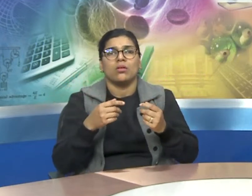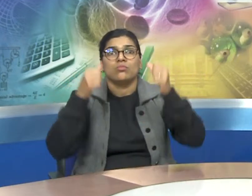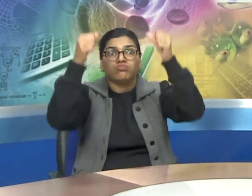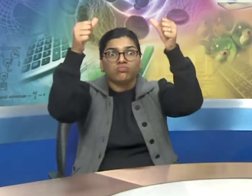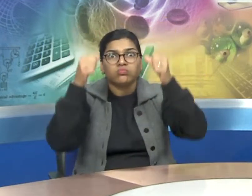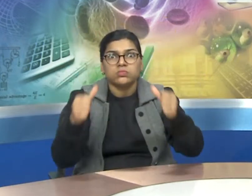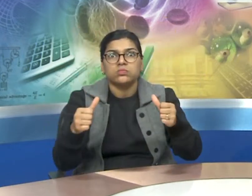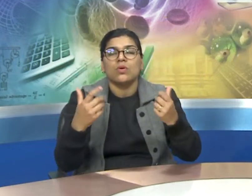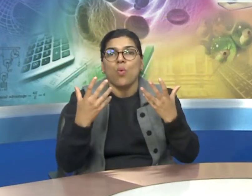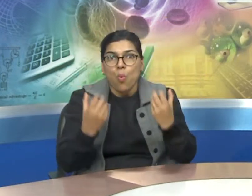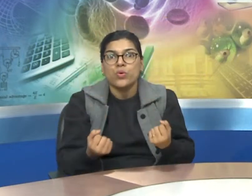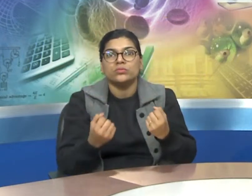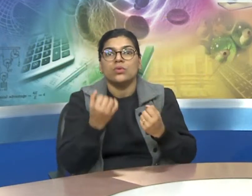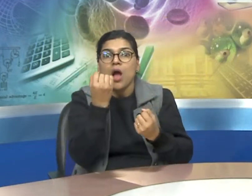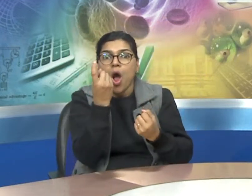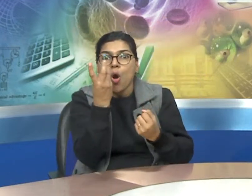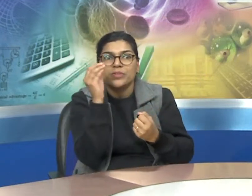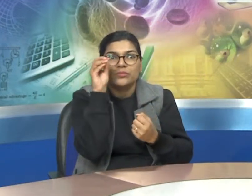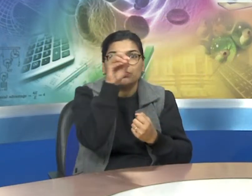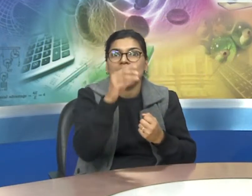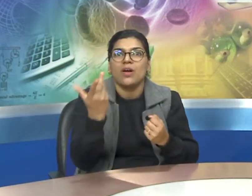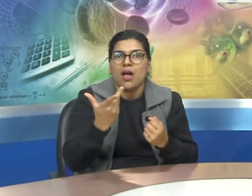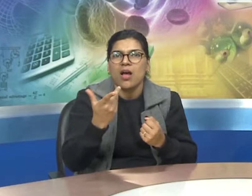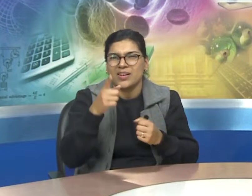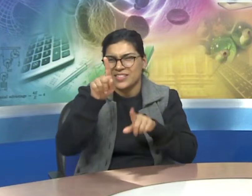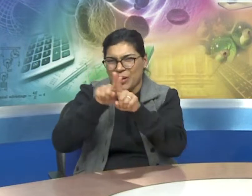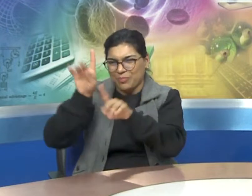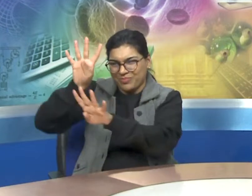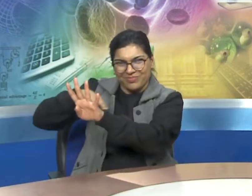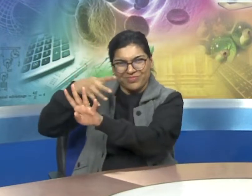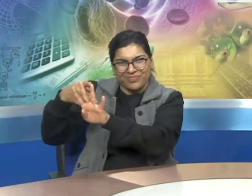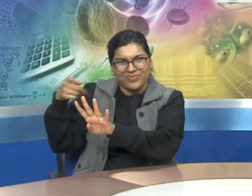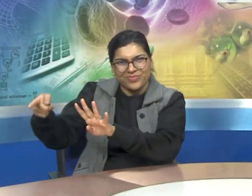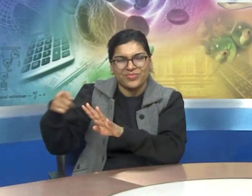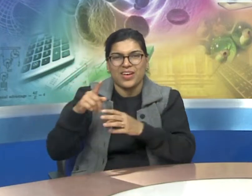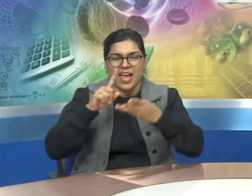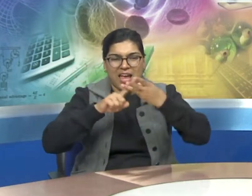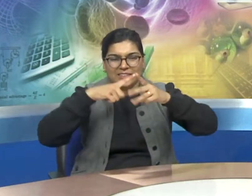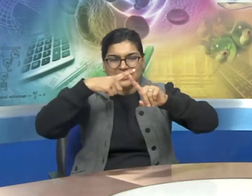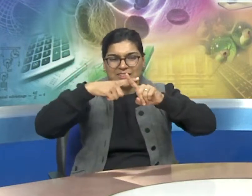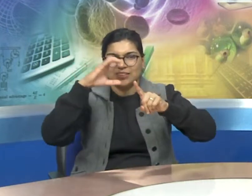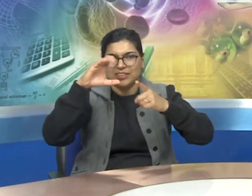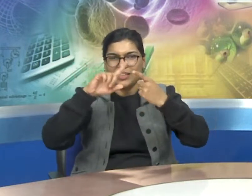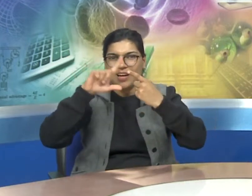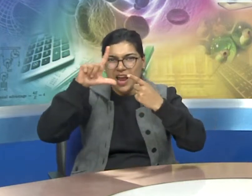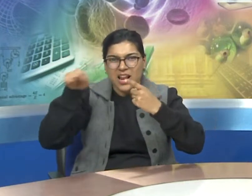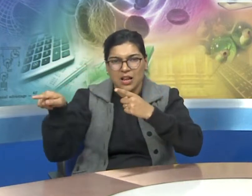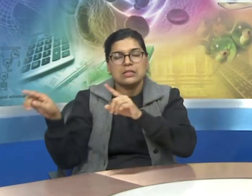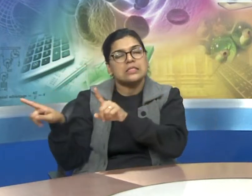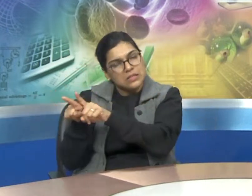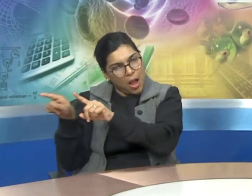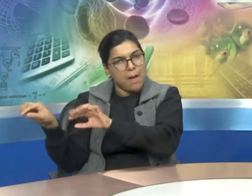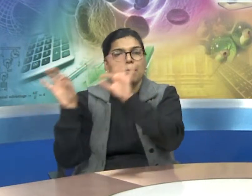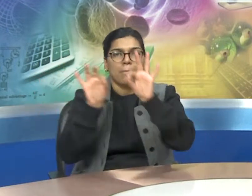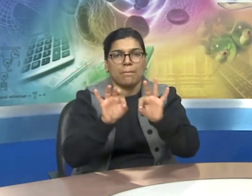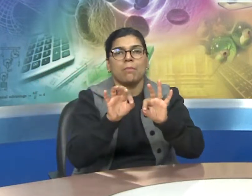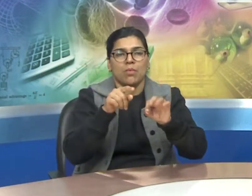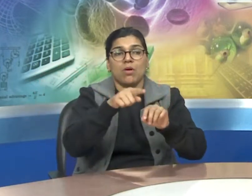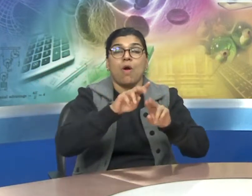we go to this tool option and then use these 1 to 6 options accordingly one